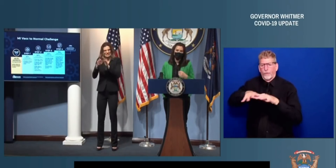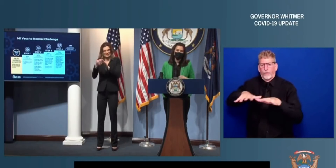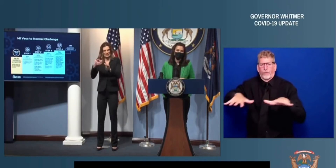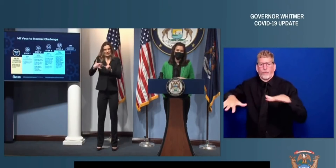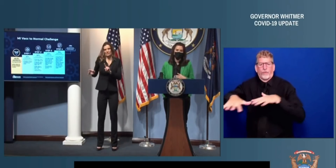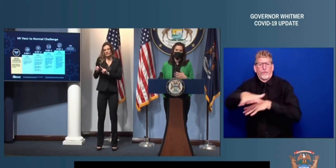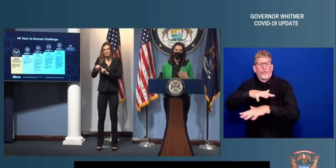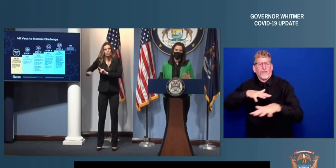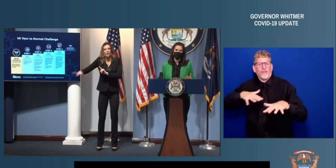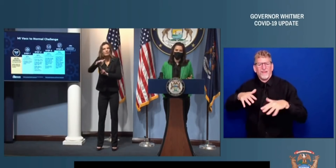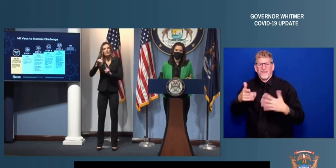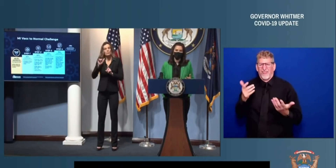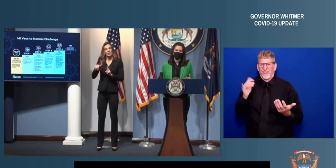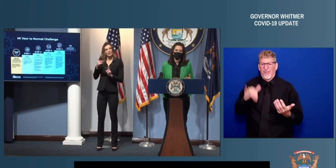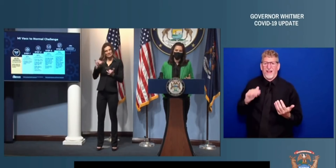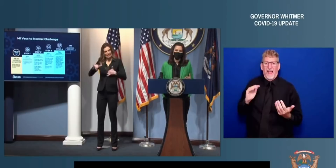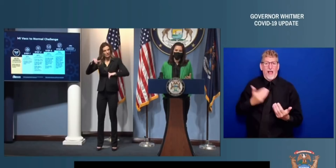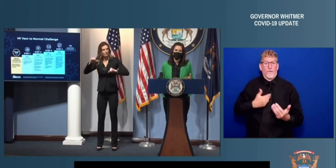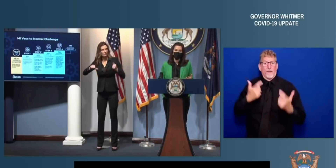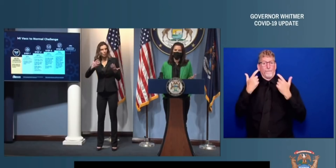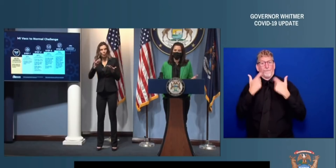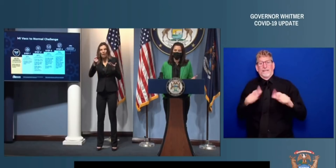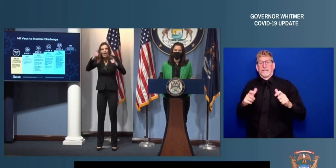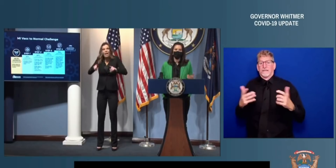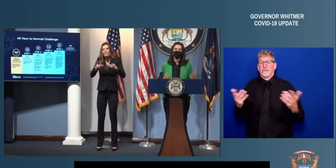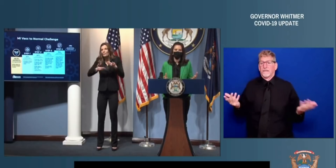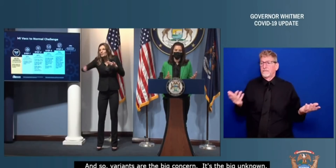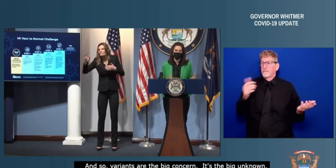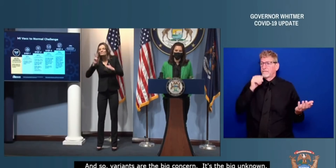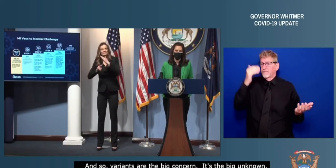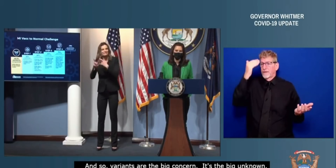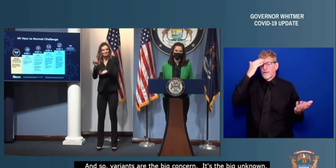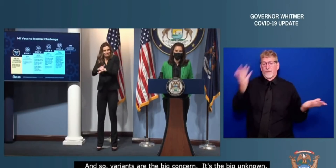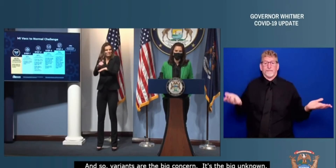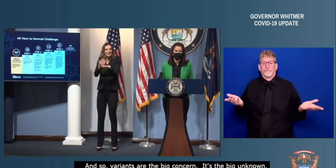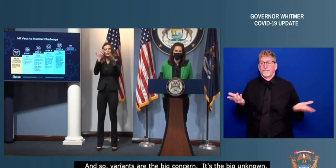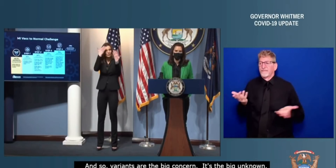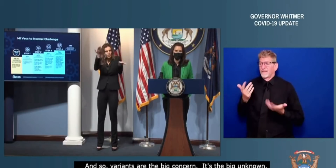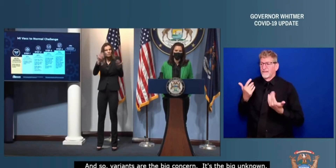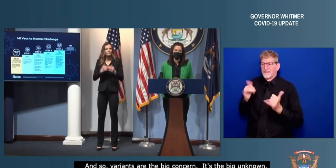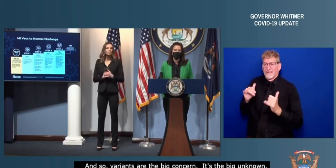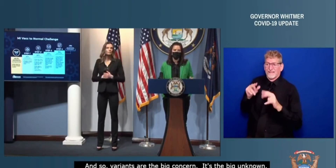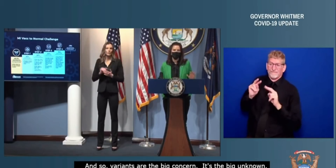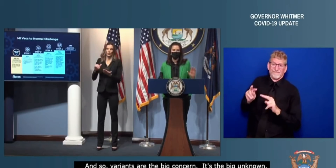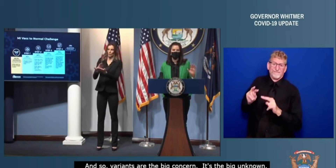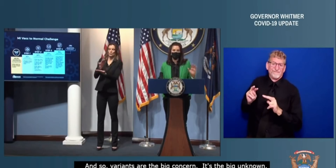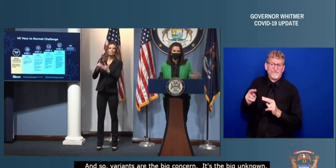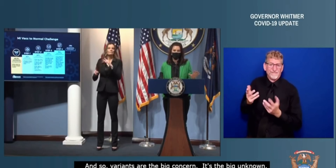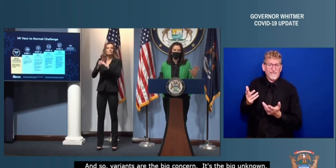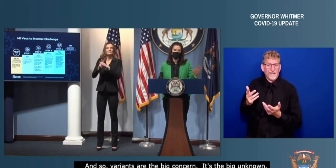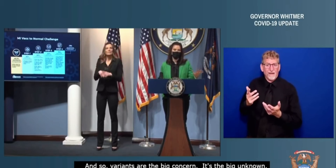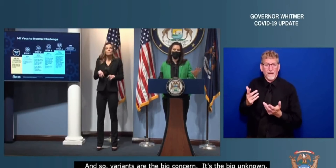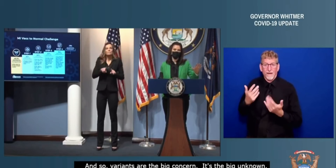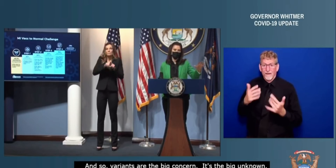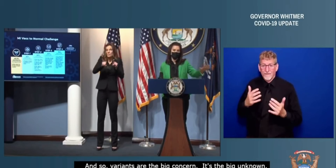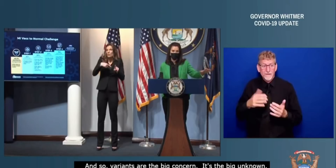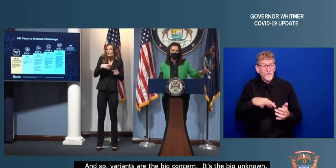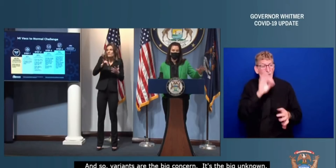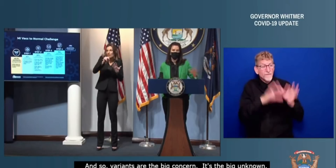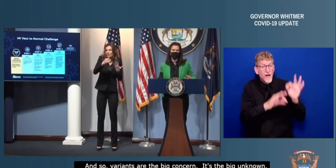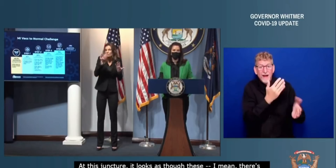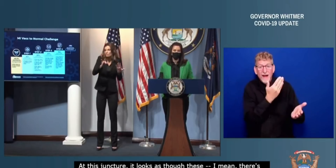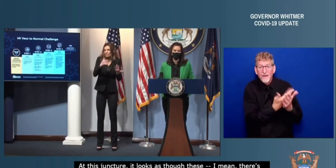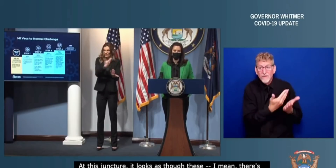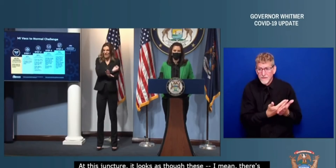juncture, it looks as though these, there's evidence to show that these vaccines are effective against